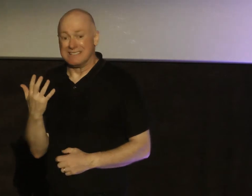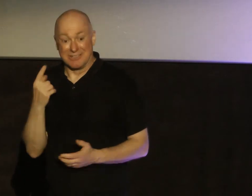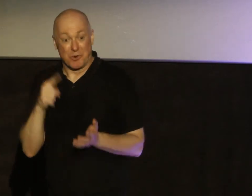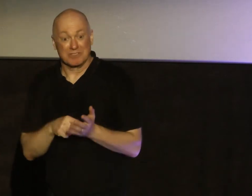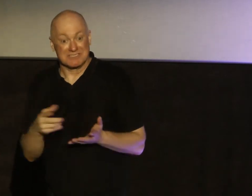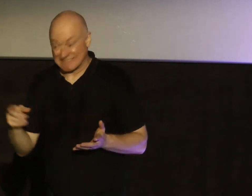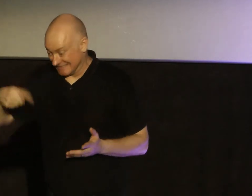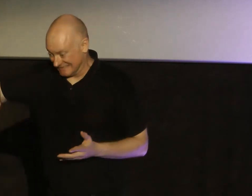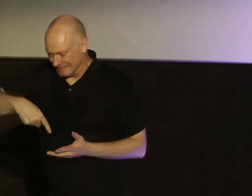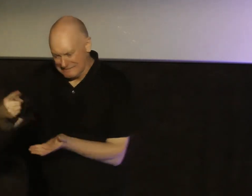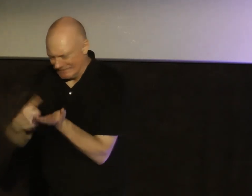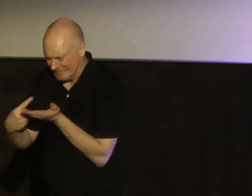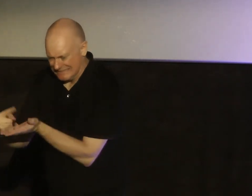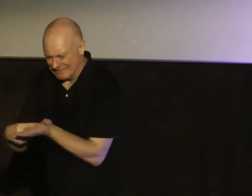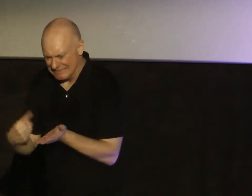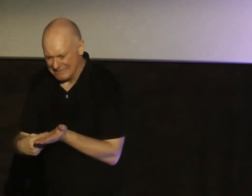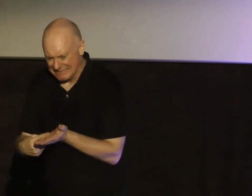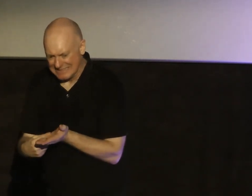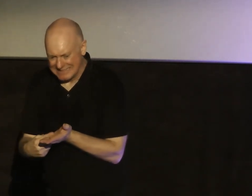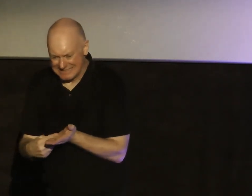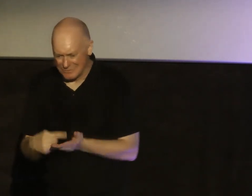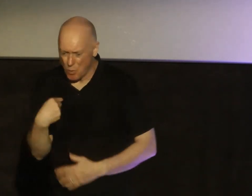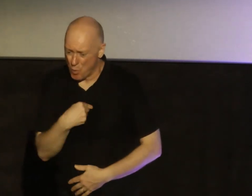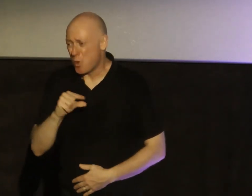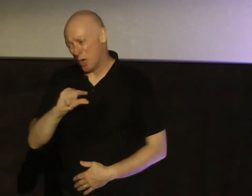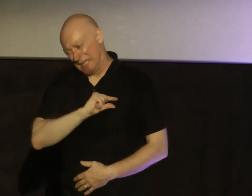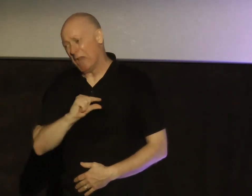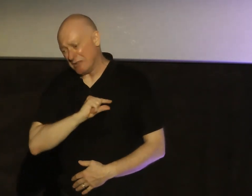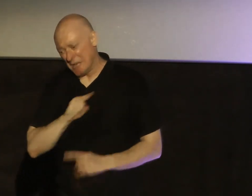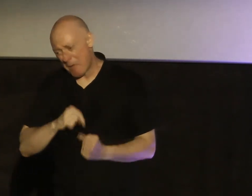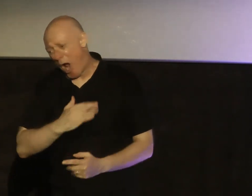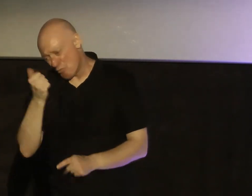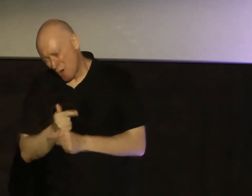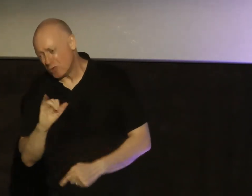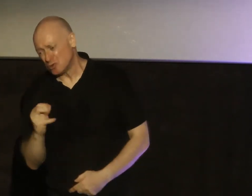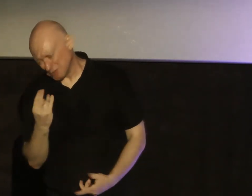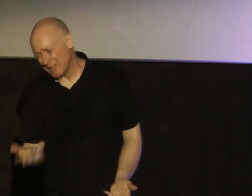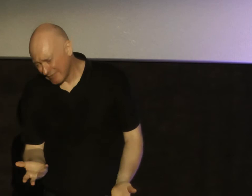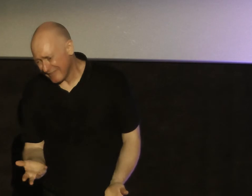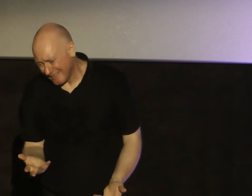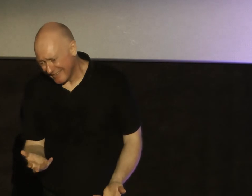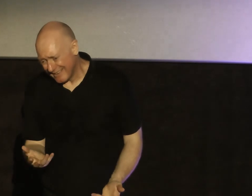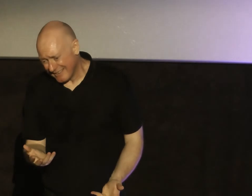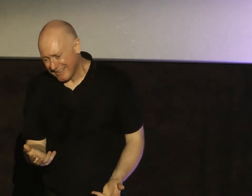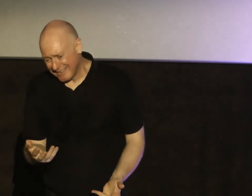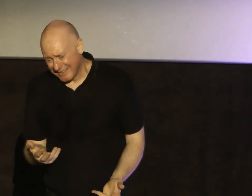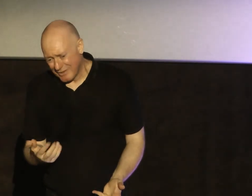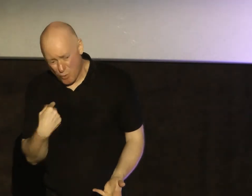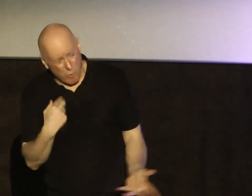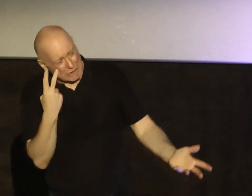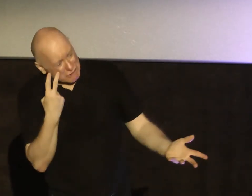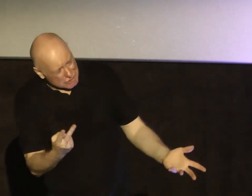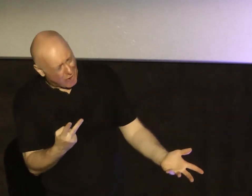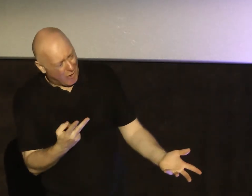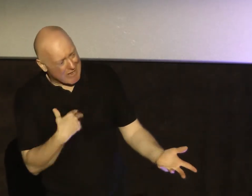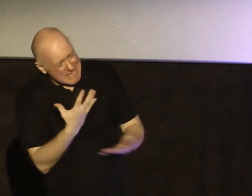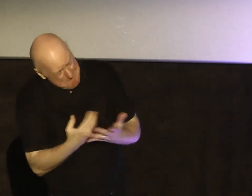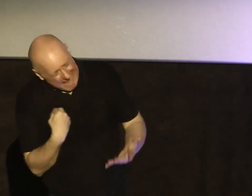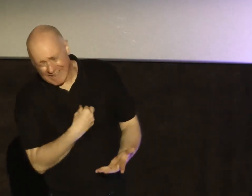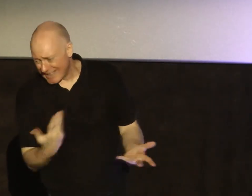say. And in truth, we are guilty concerning our brother, and that we saw the distress of his soul when he begged us, and we did not